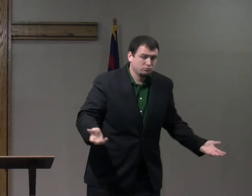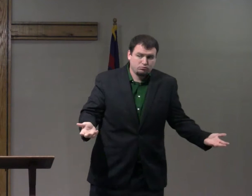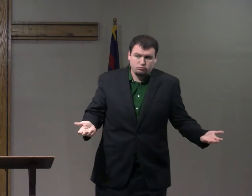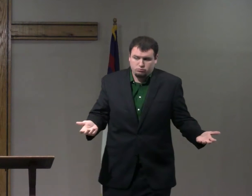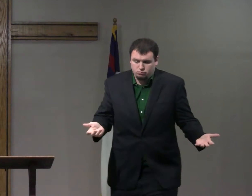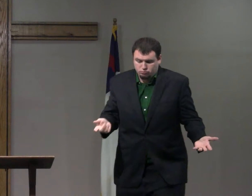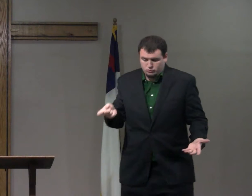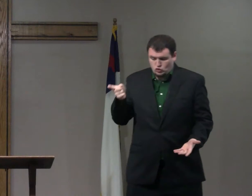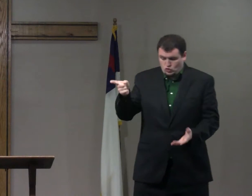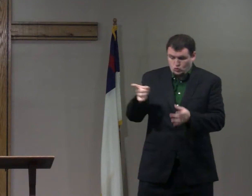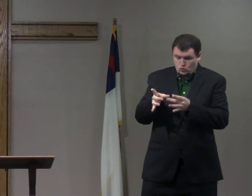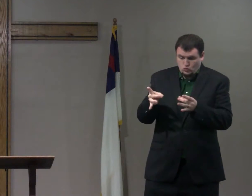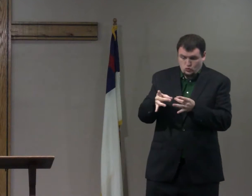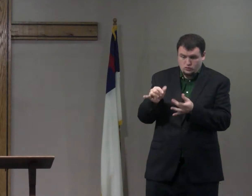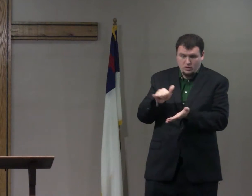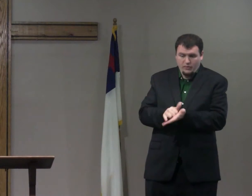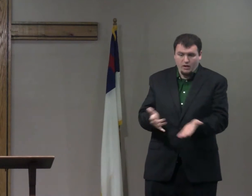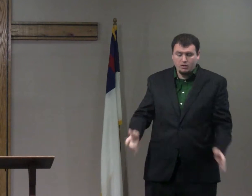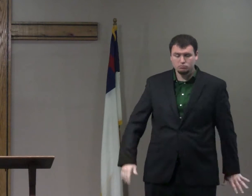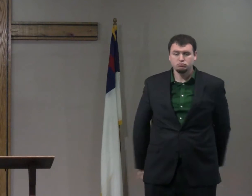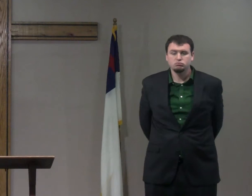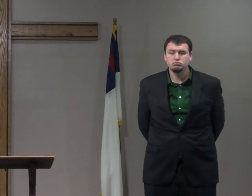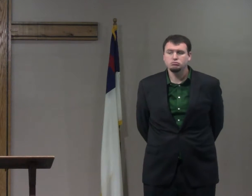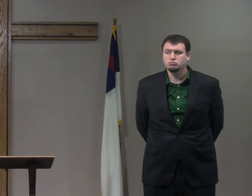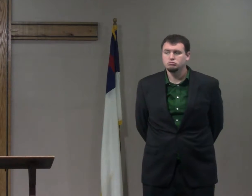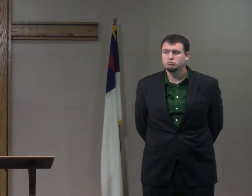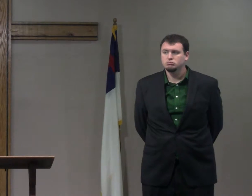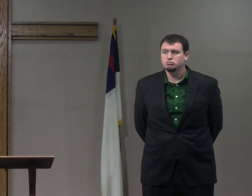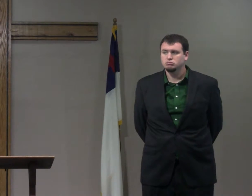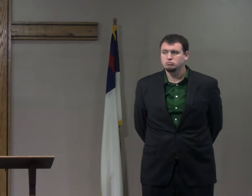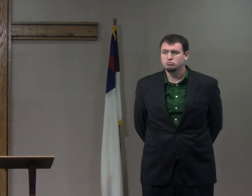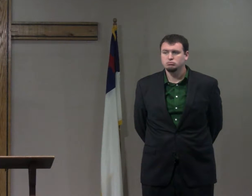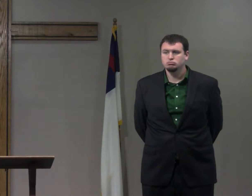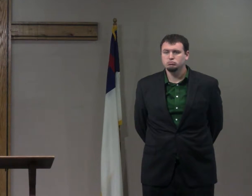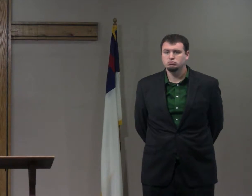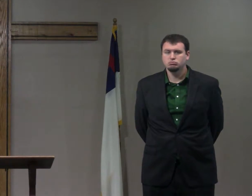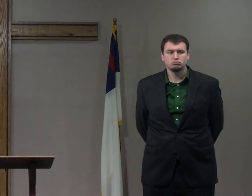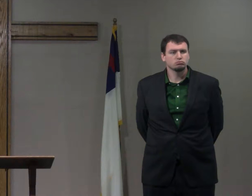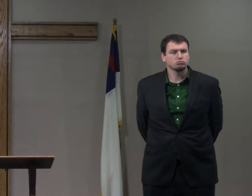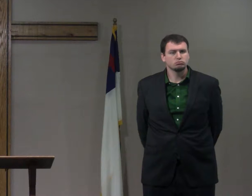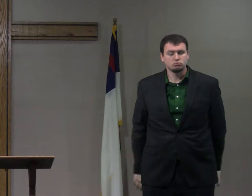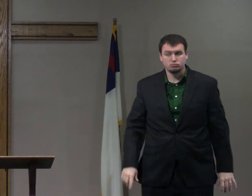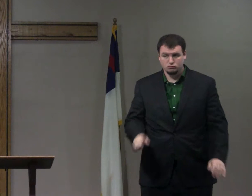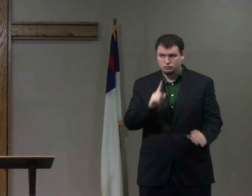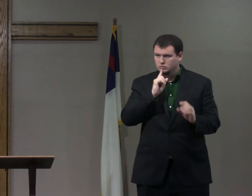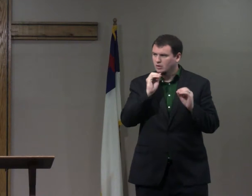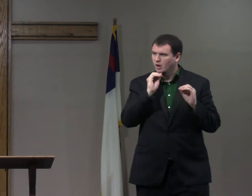Are you the king or not? And Jesus says, well, you made the statement.